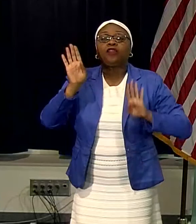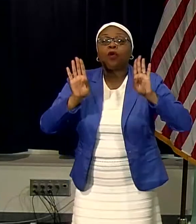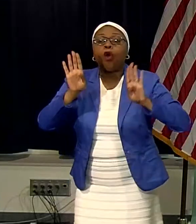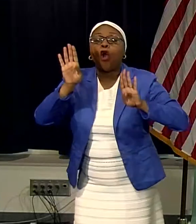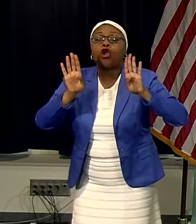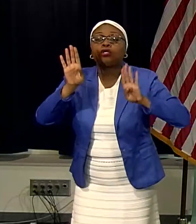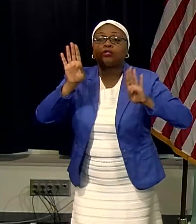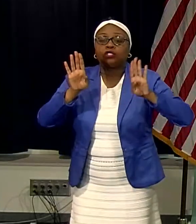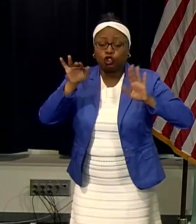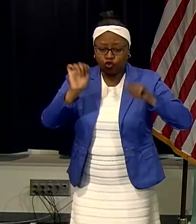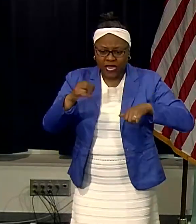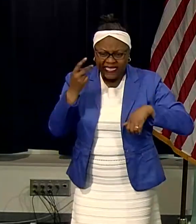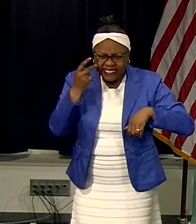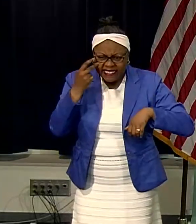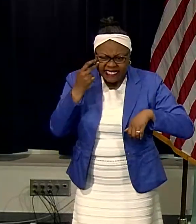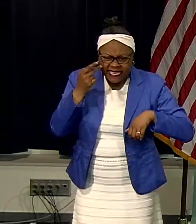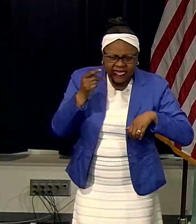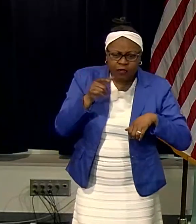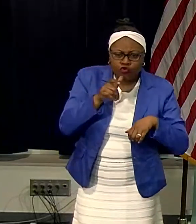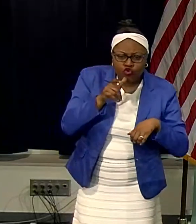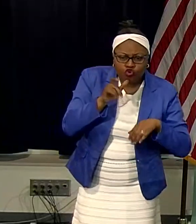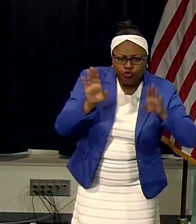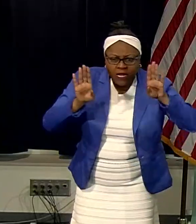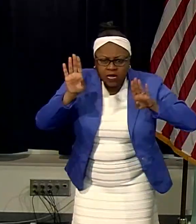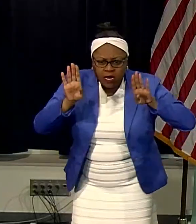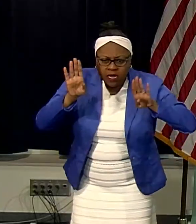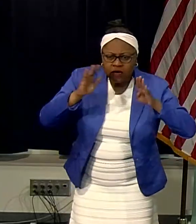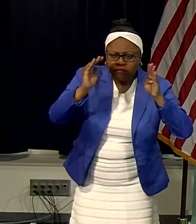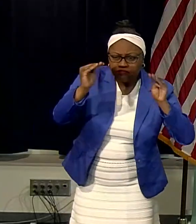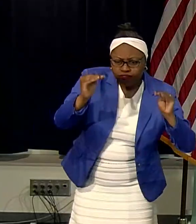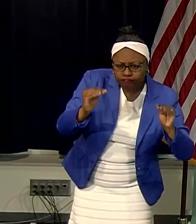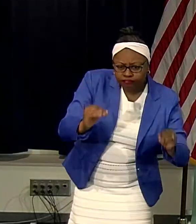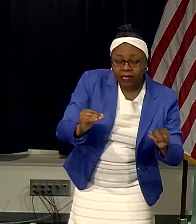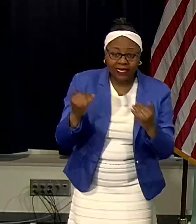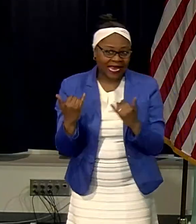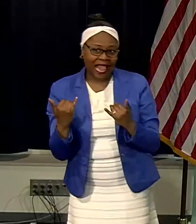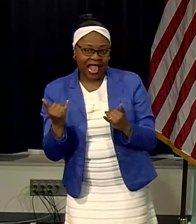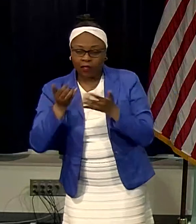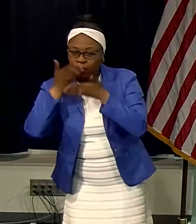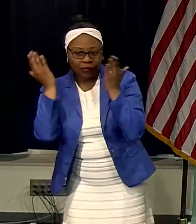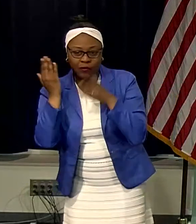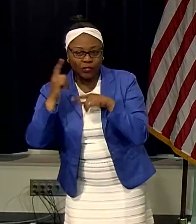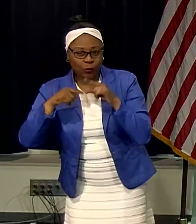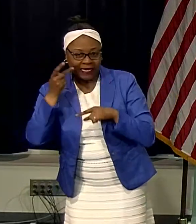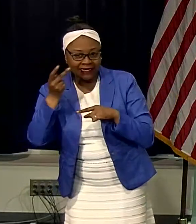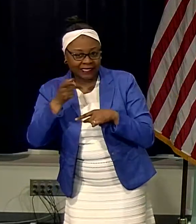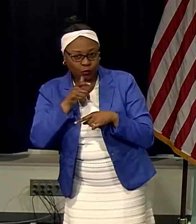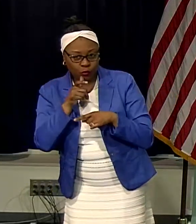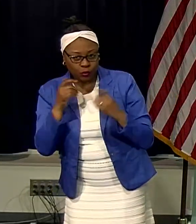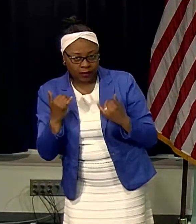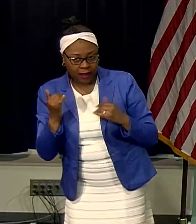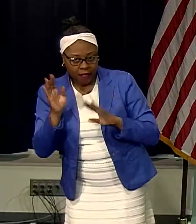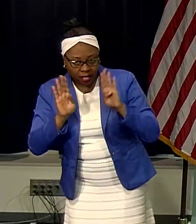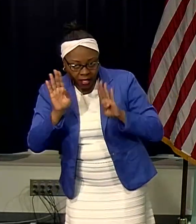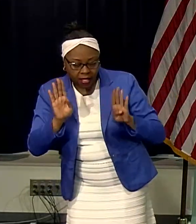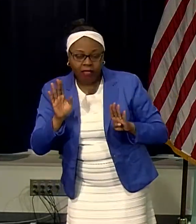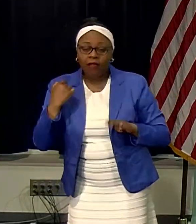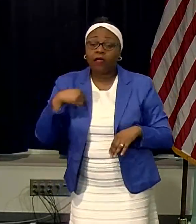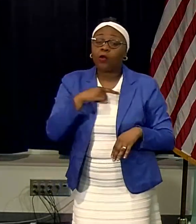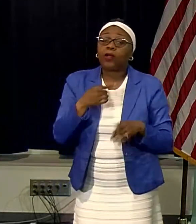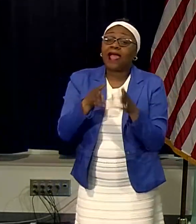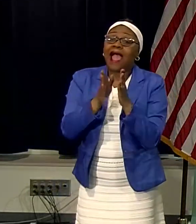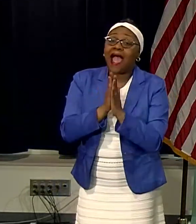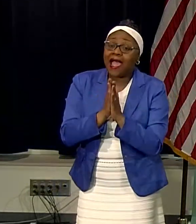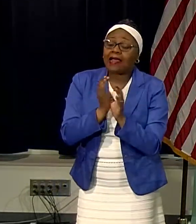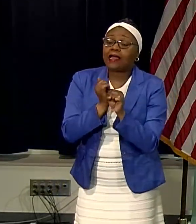the highest bidder, whereas with Own It Now, you are not allowed to see who the highest bidder is. So we do ask that you make your best available